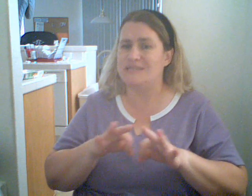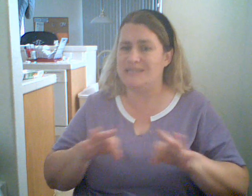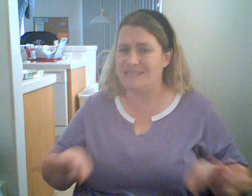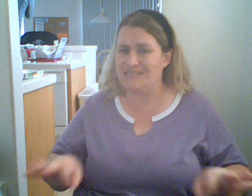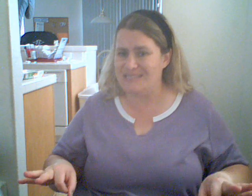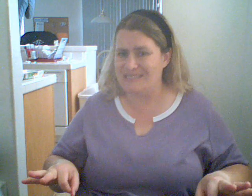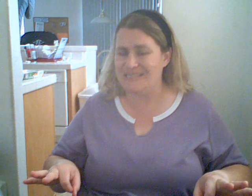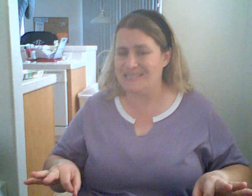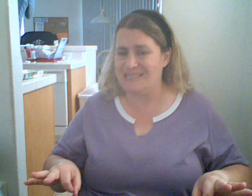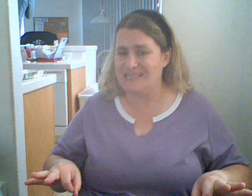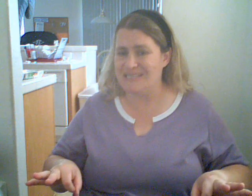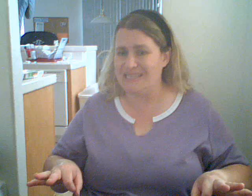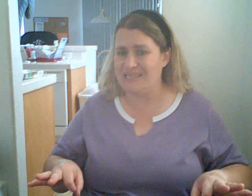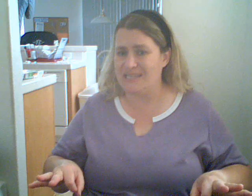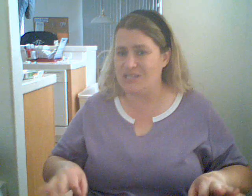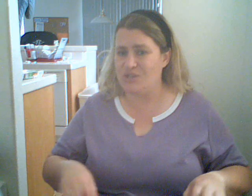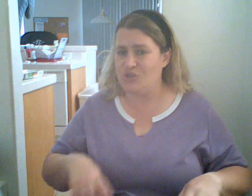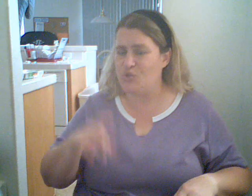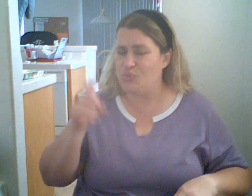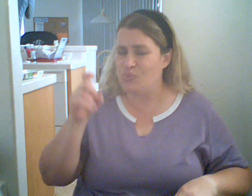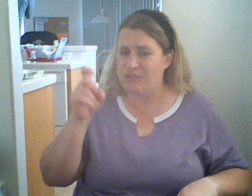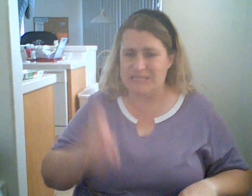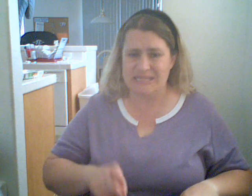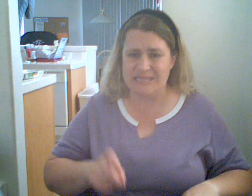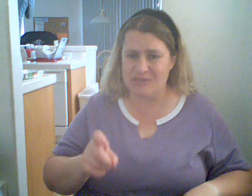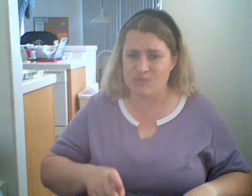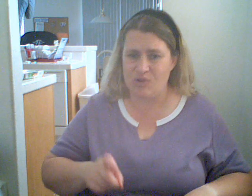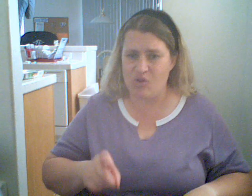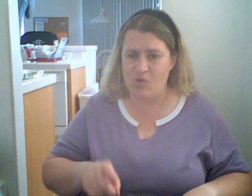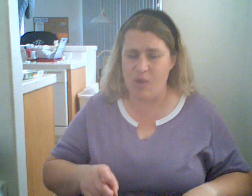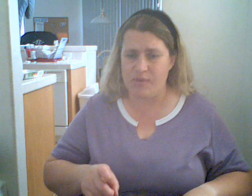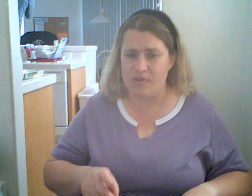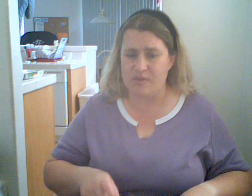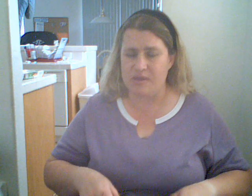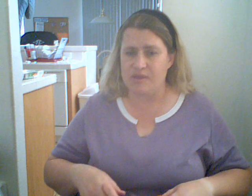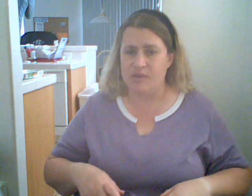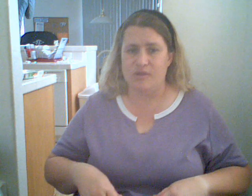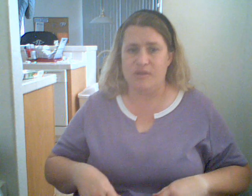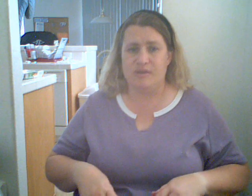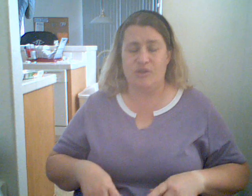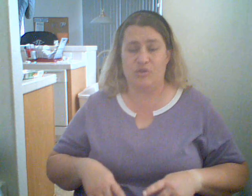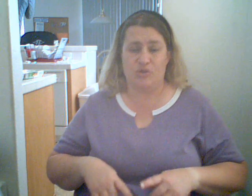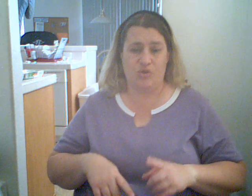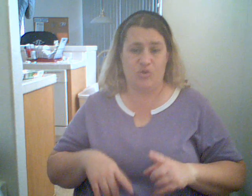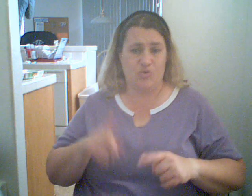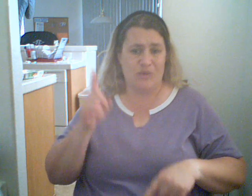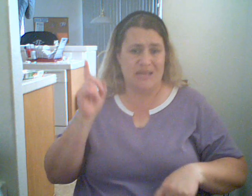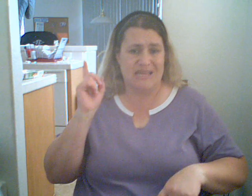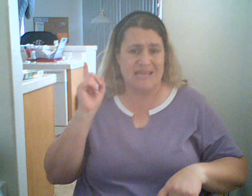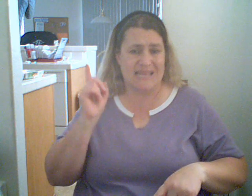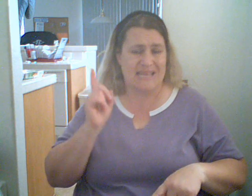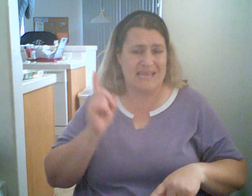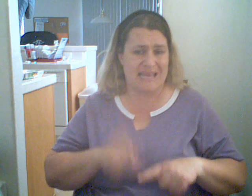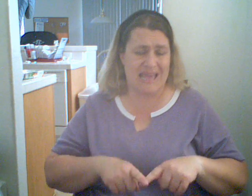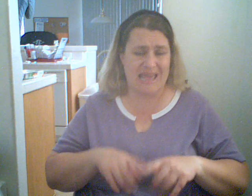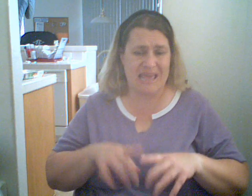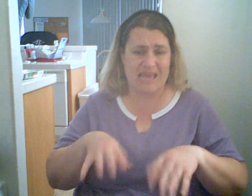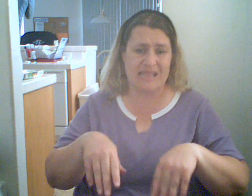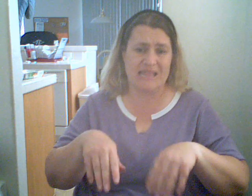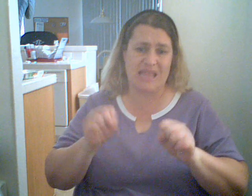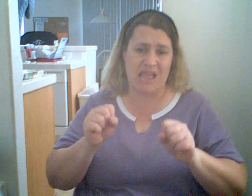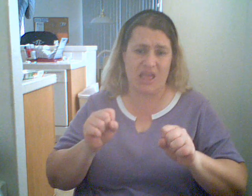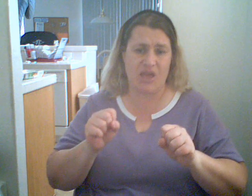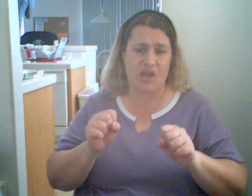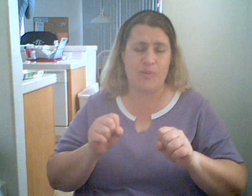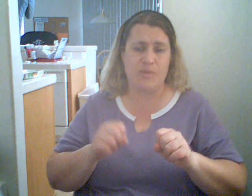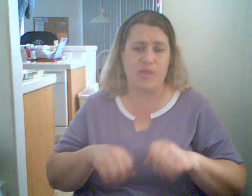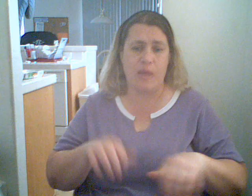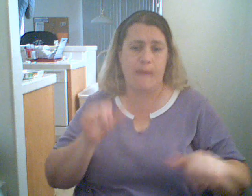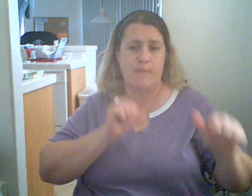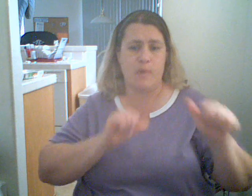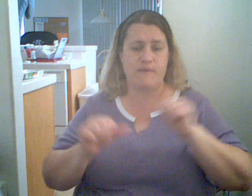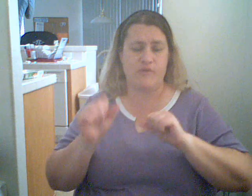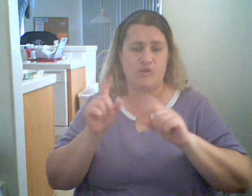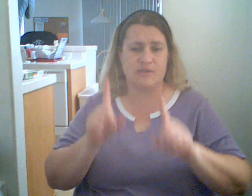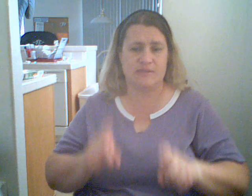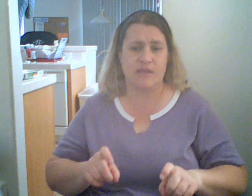of 2009. You cannot take the performance test without an associate's degree starting July of 2009.